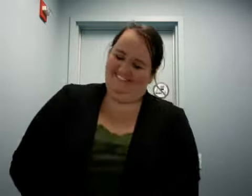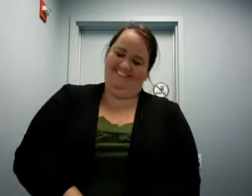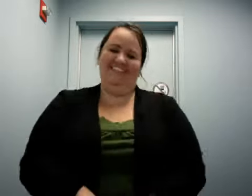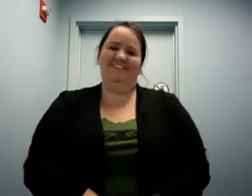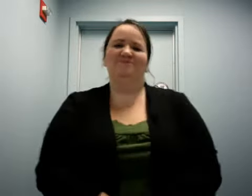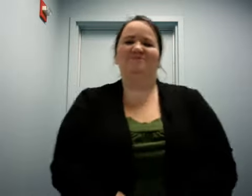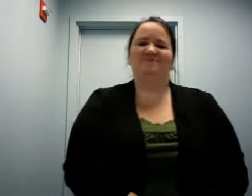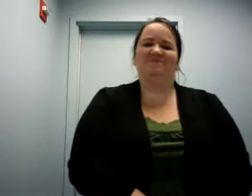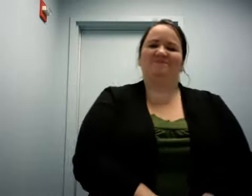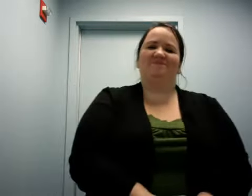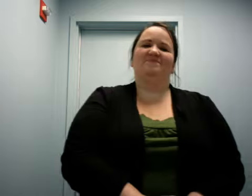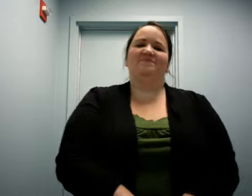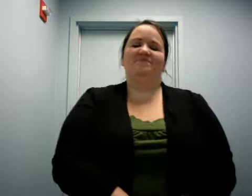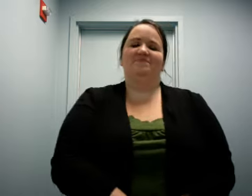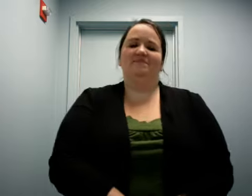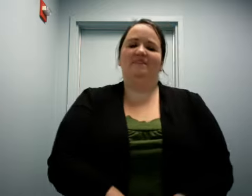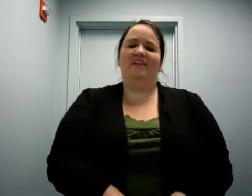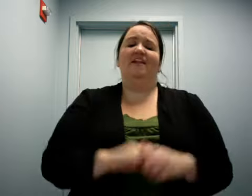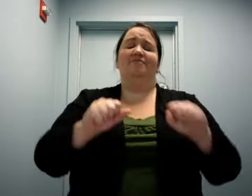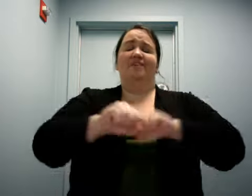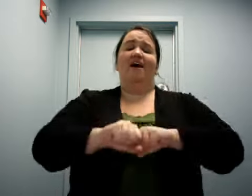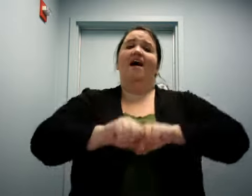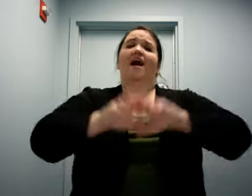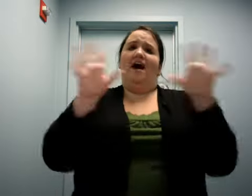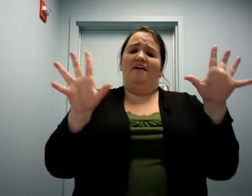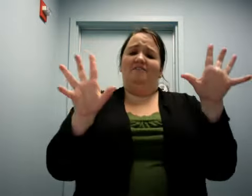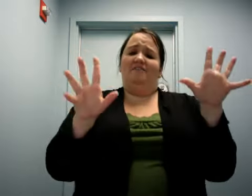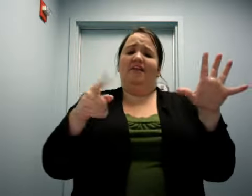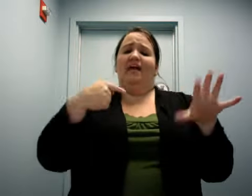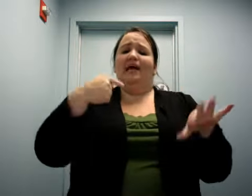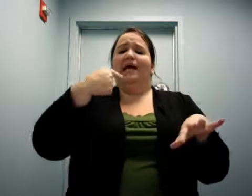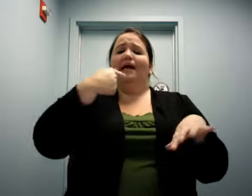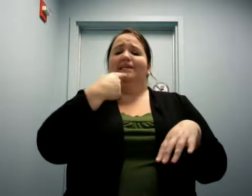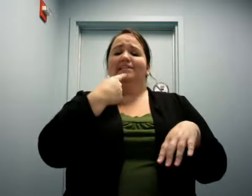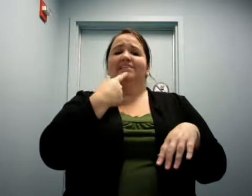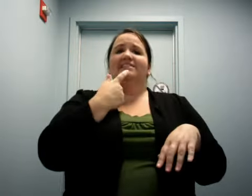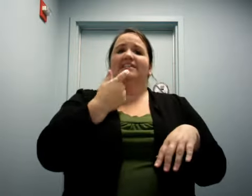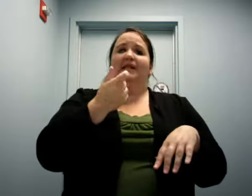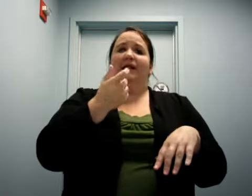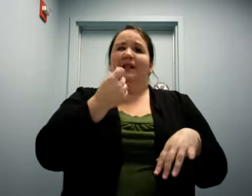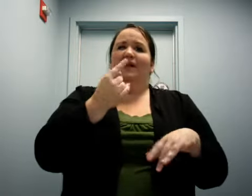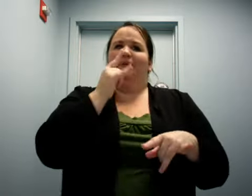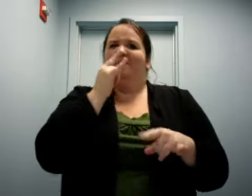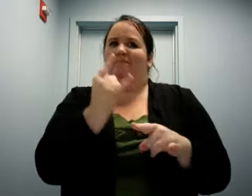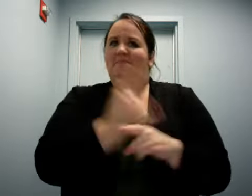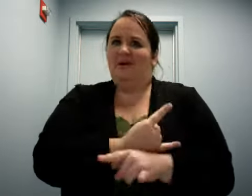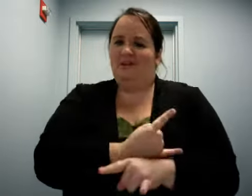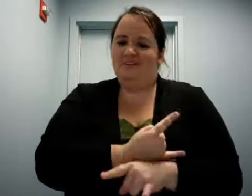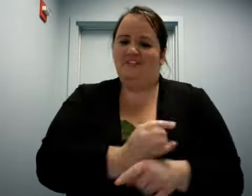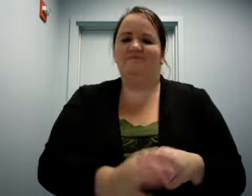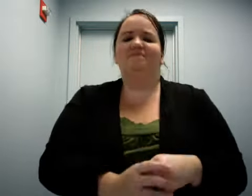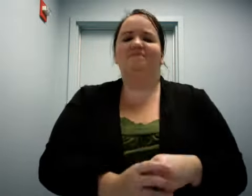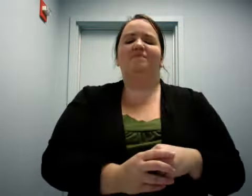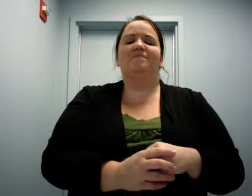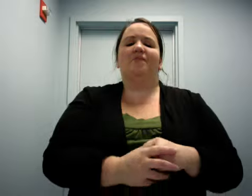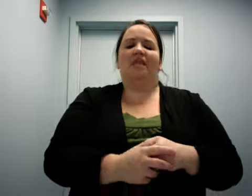Now, obviously I said this in a fit of mild irritation, but it would never have occurred to me